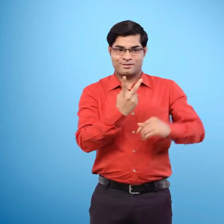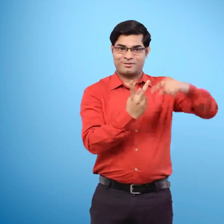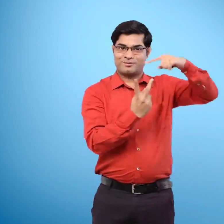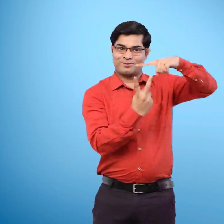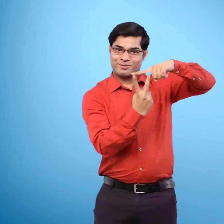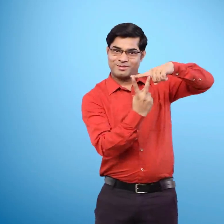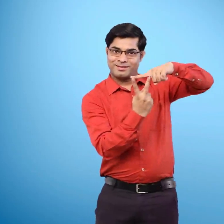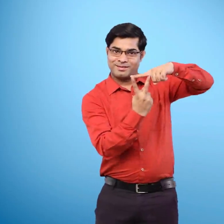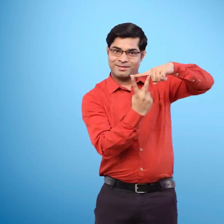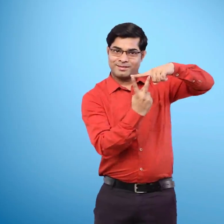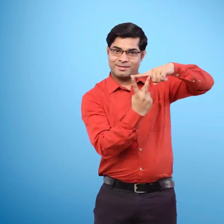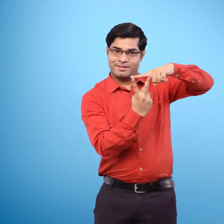downwards.